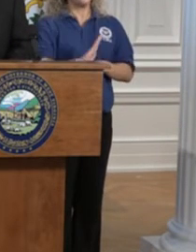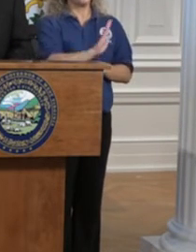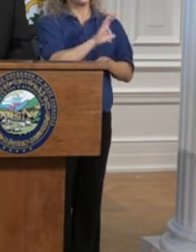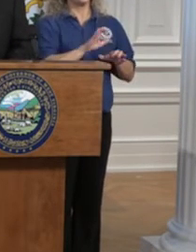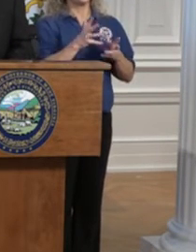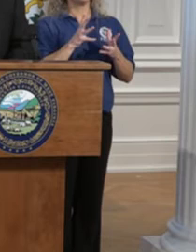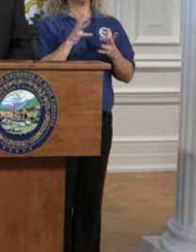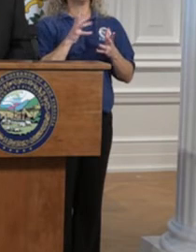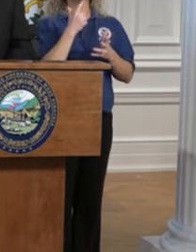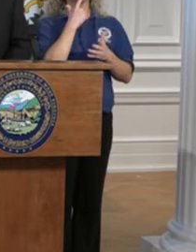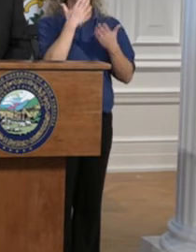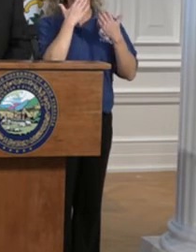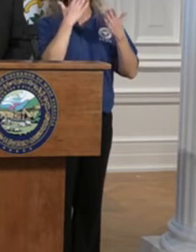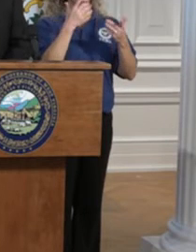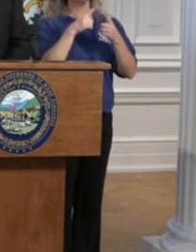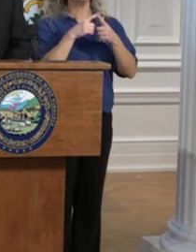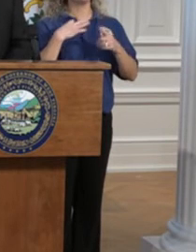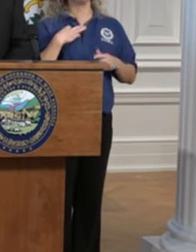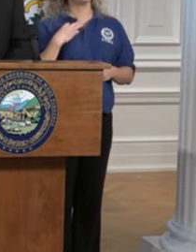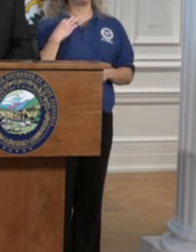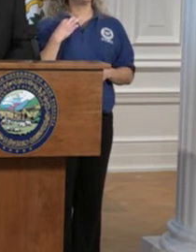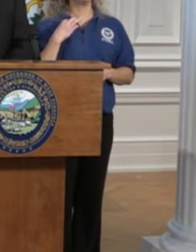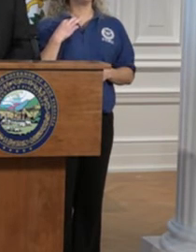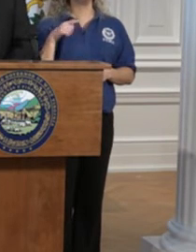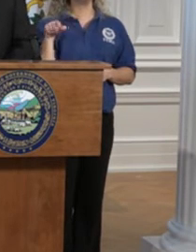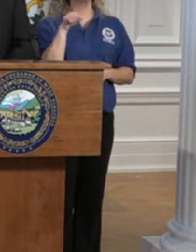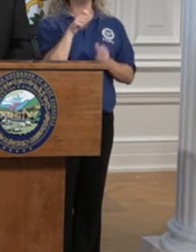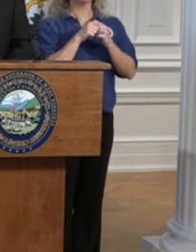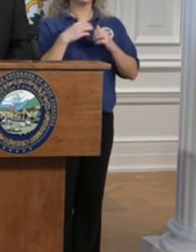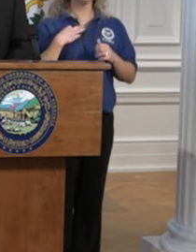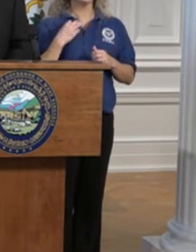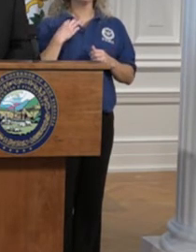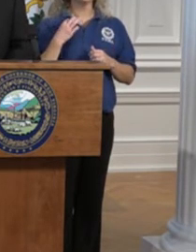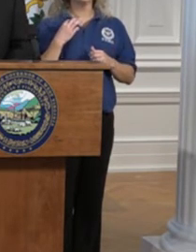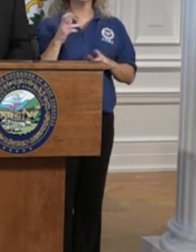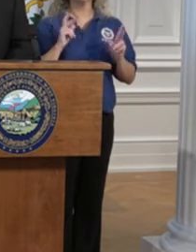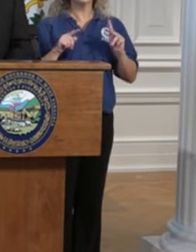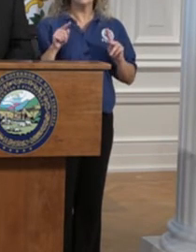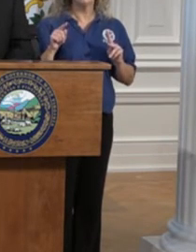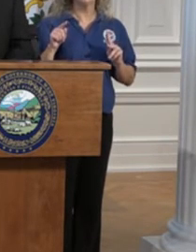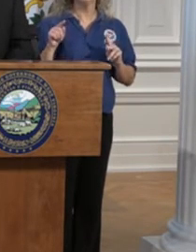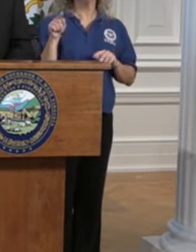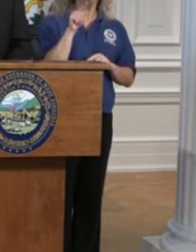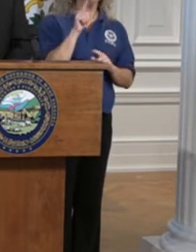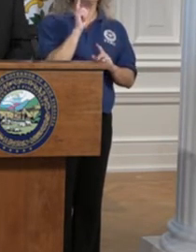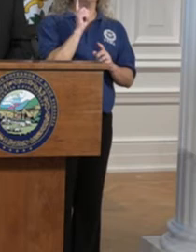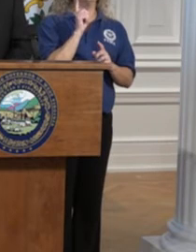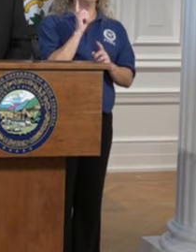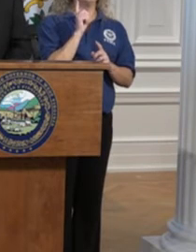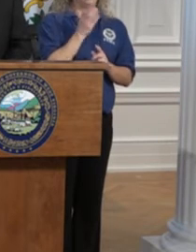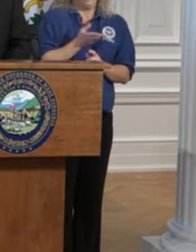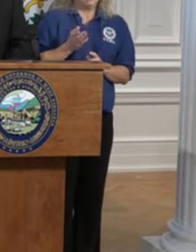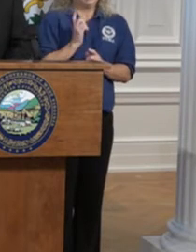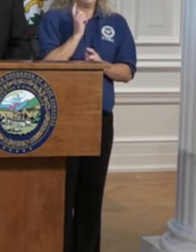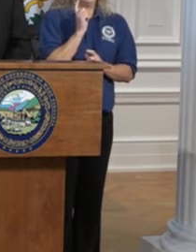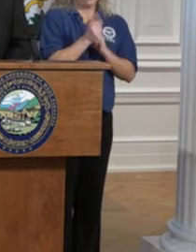reach out and say thank you to the volunteers. Without volunteers and people donating